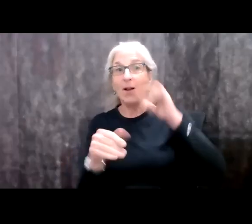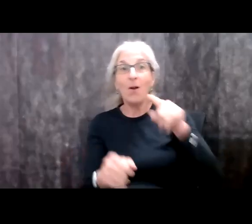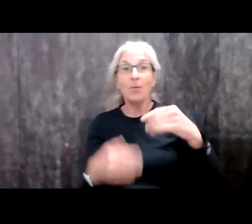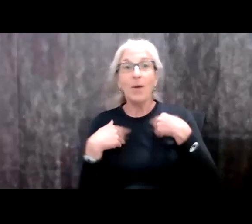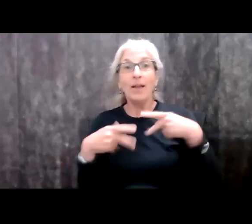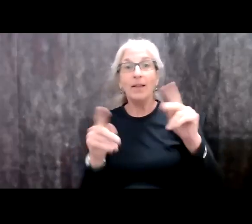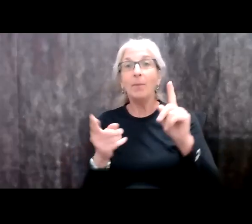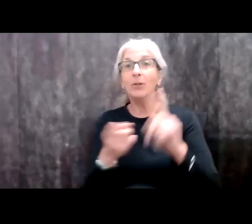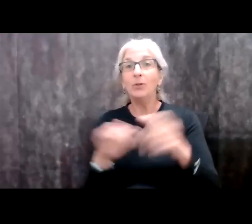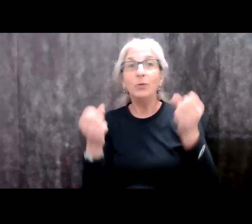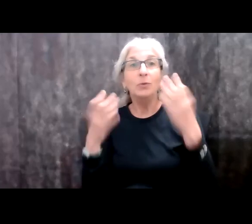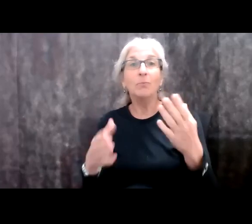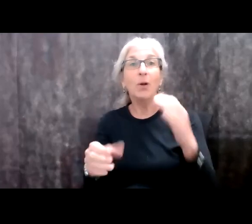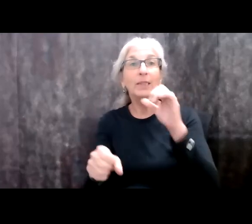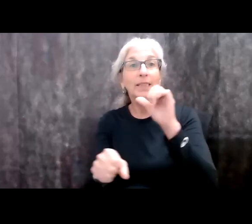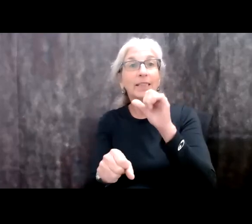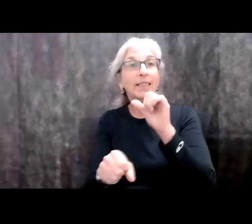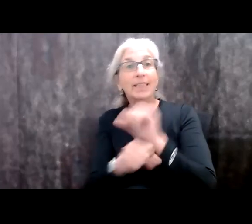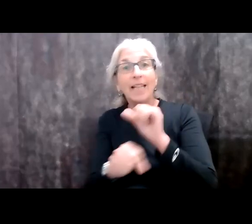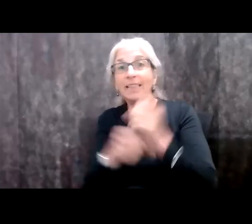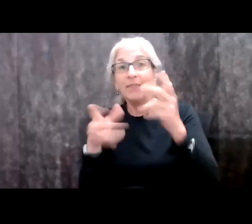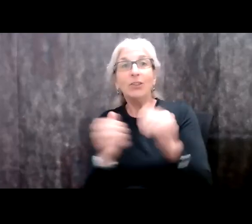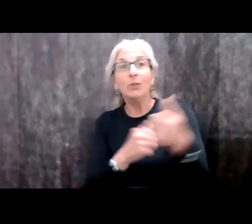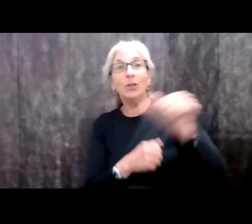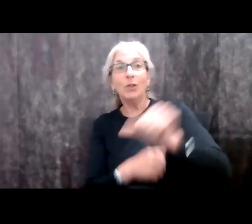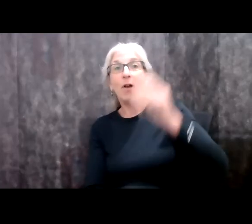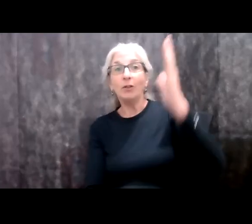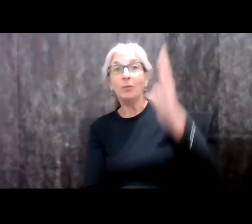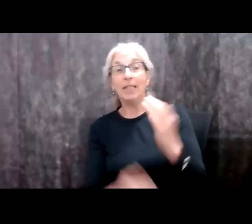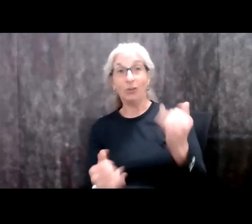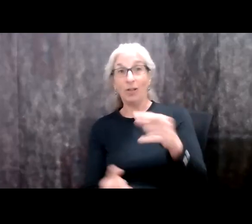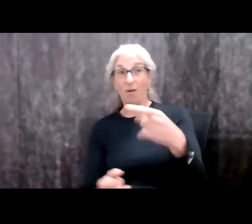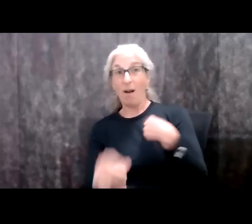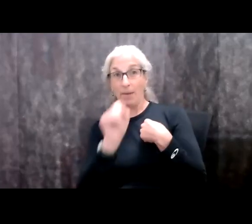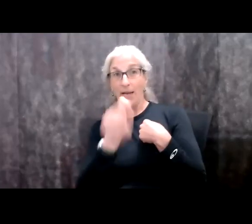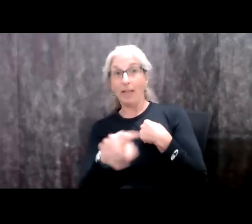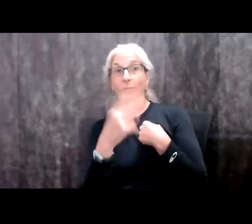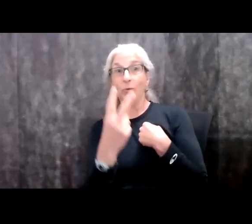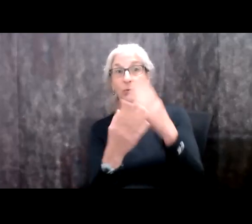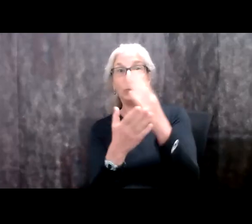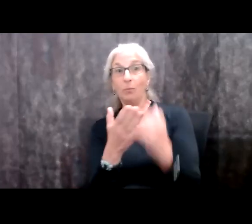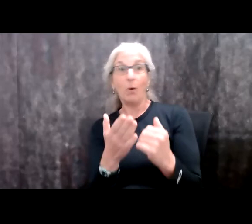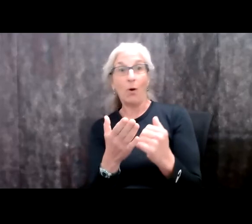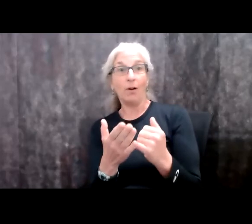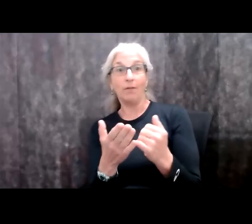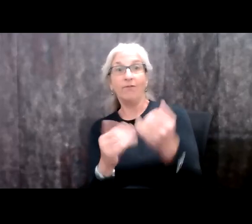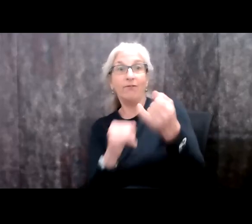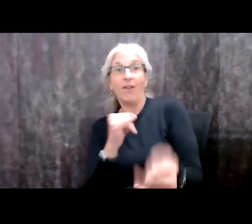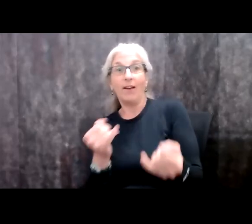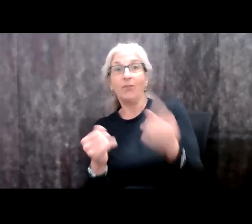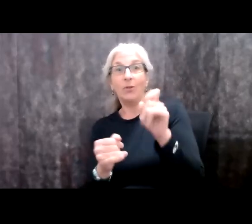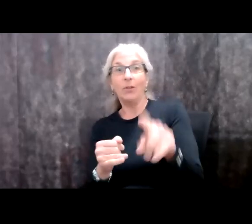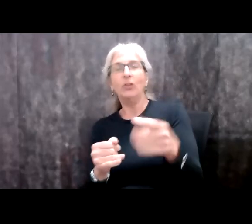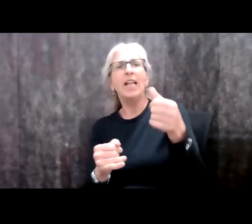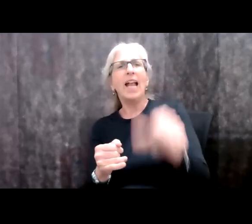finished your other speaking. And we'll turn things over to you for your kind of two-parter wrap-up here. So both any thoughts that you didn't get a chance to share tonight, but